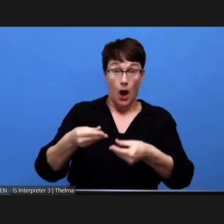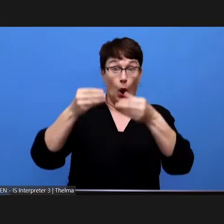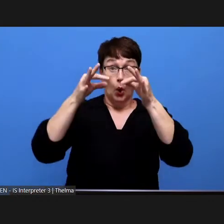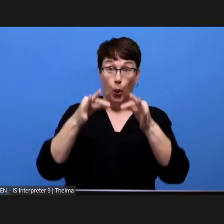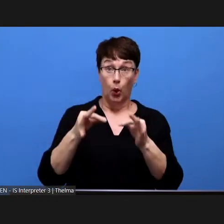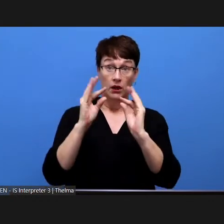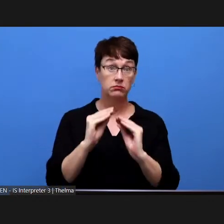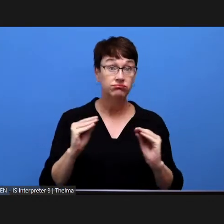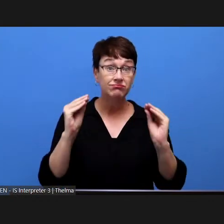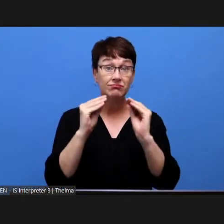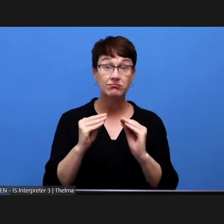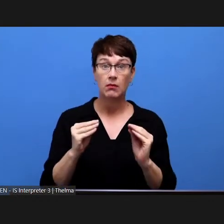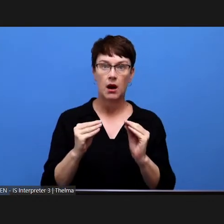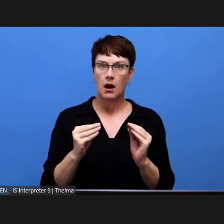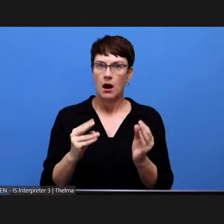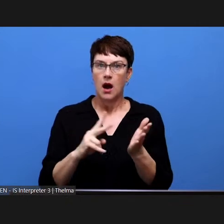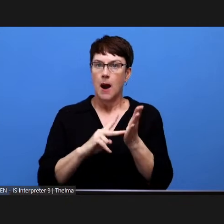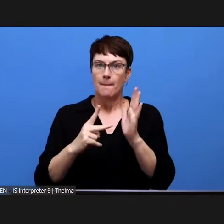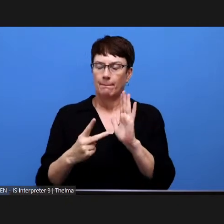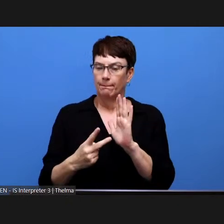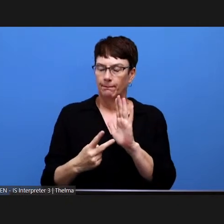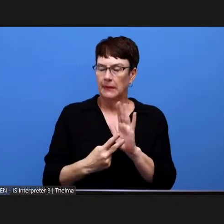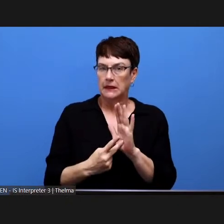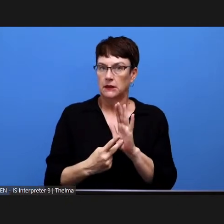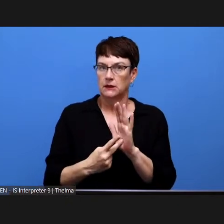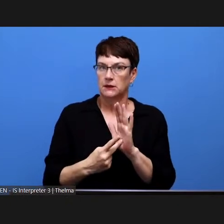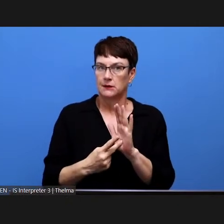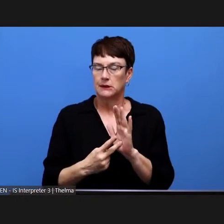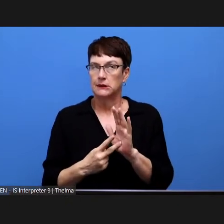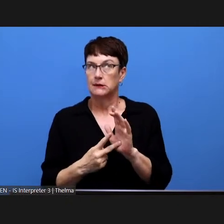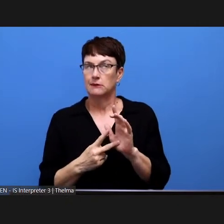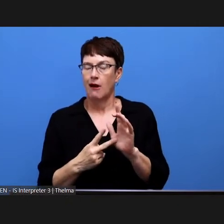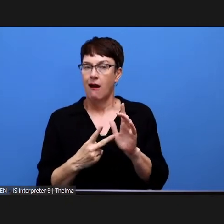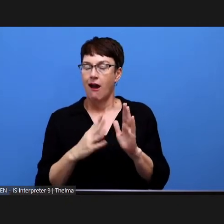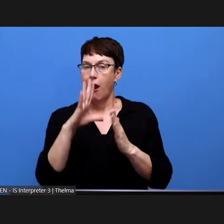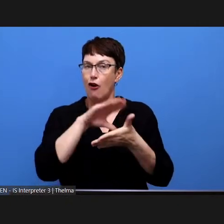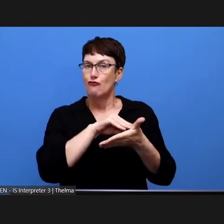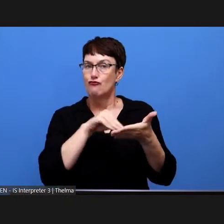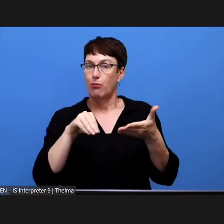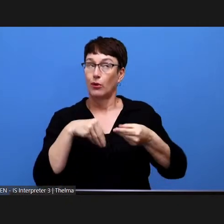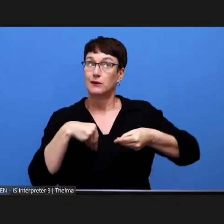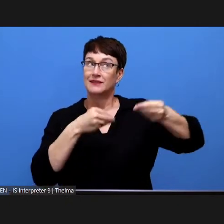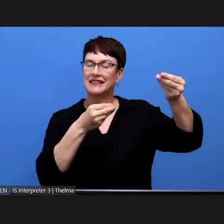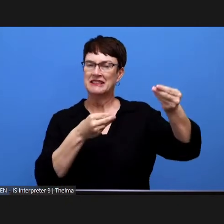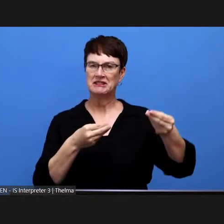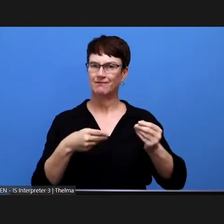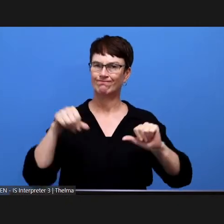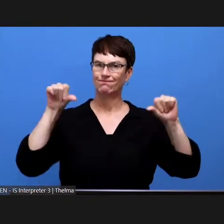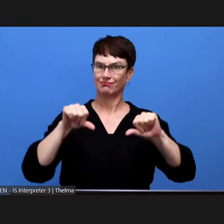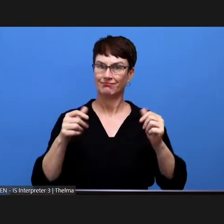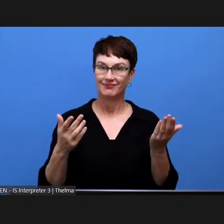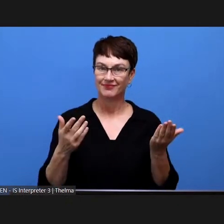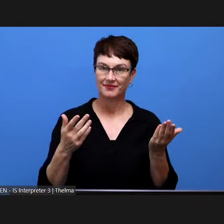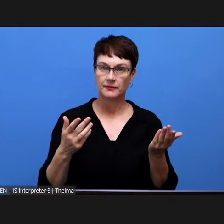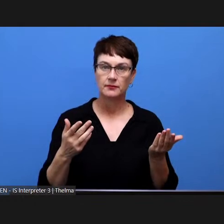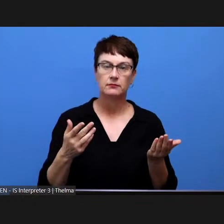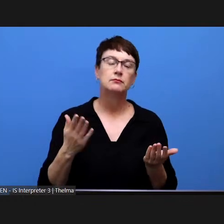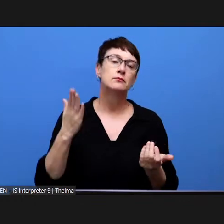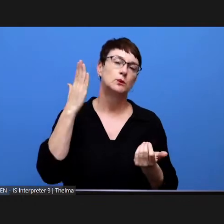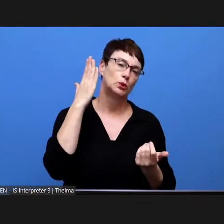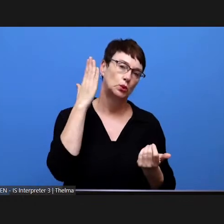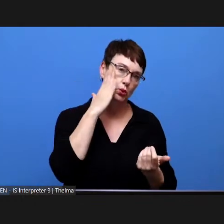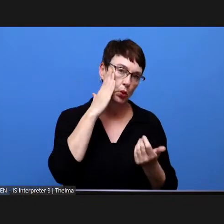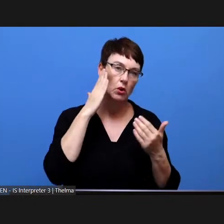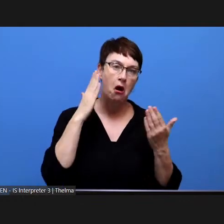government taking the lead, but we have some partners that are working in different communities